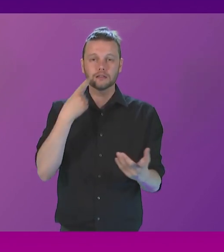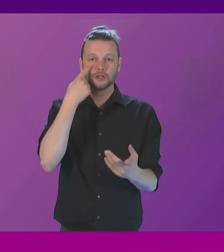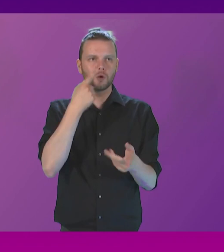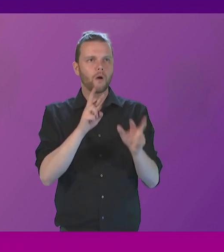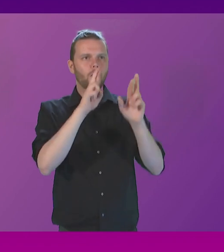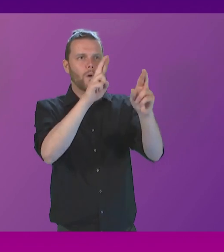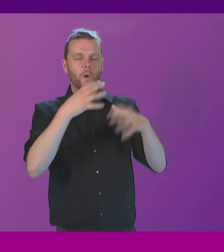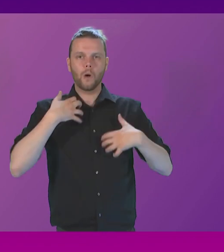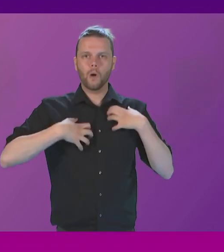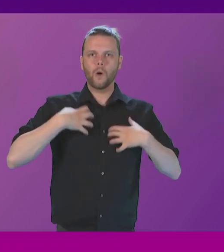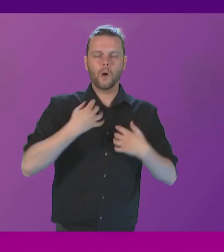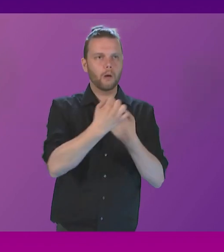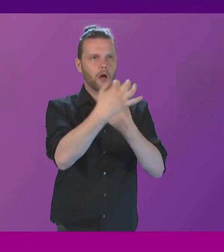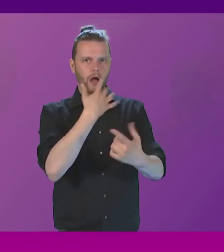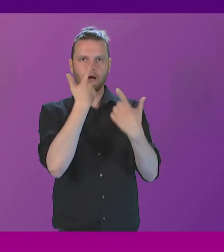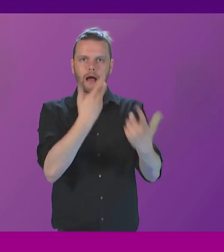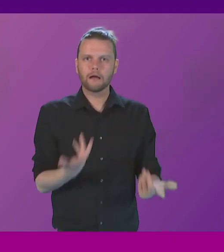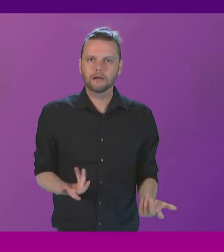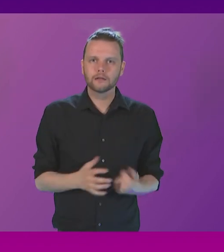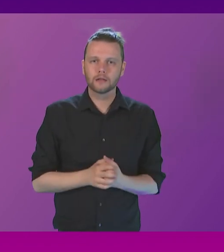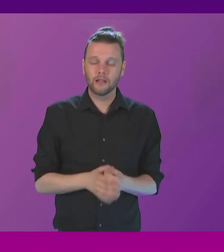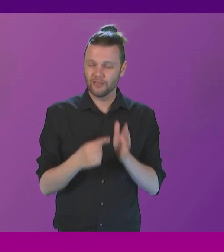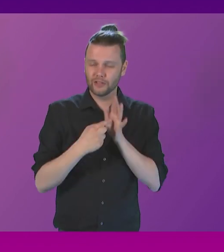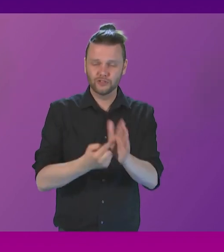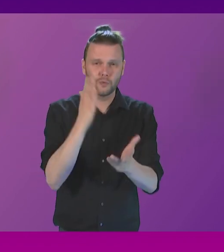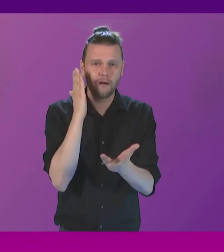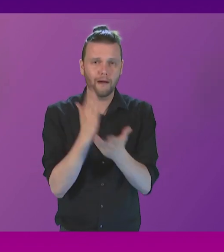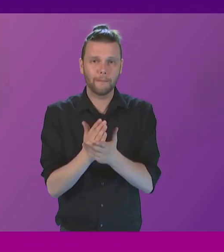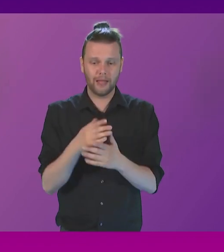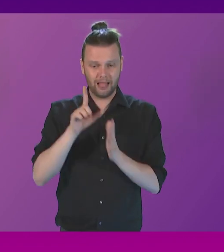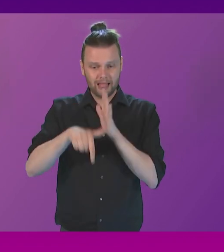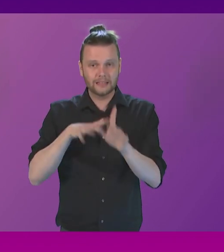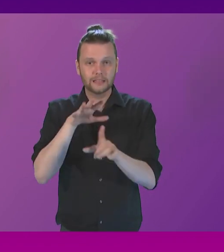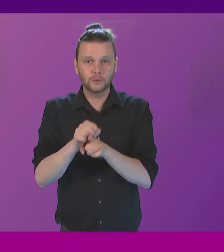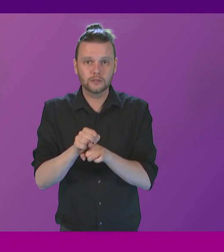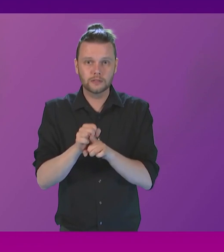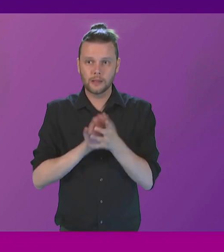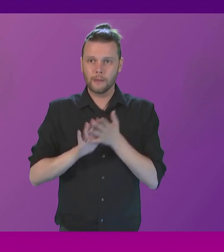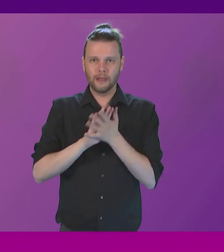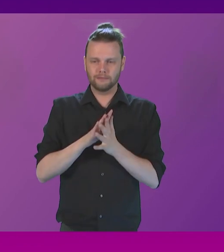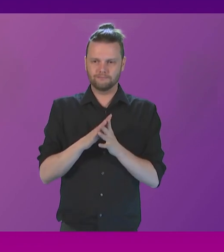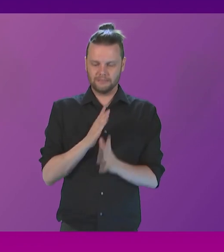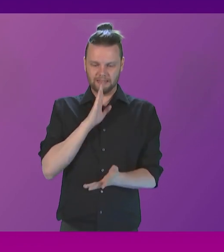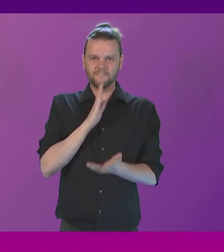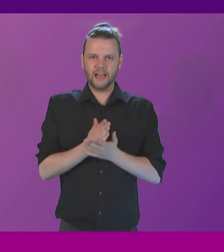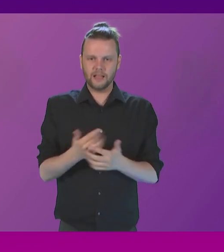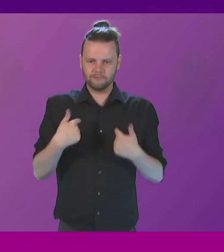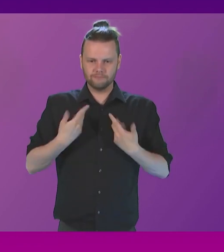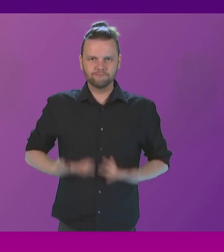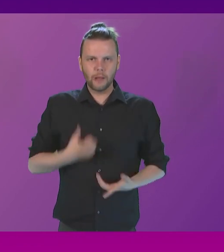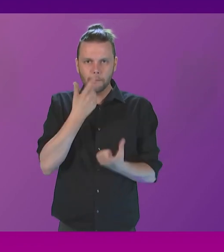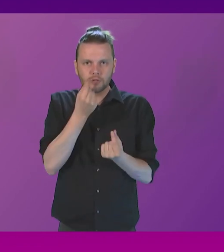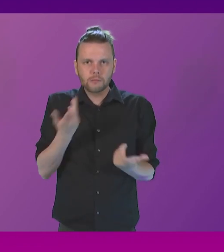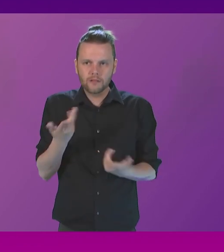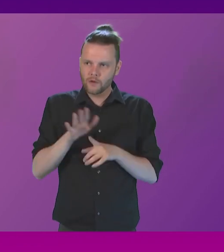of hope and inspiration. They demonstrate unequivocally that a late diagnosis does not define one's potential